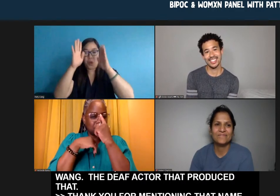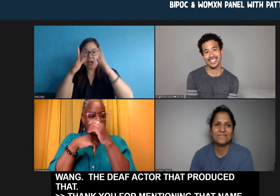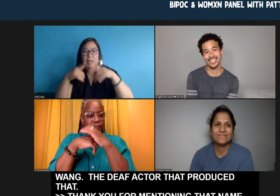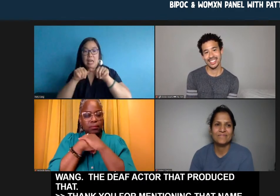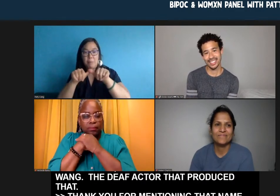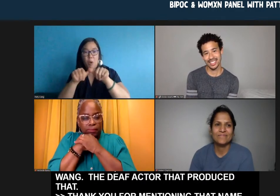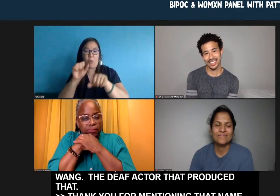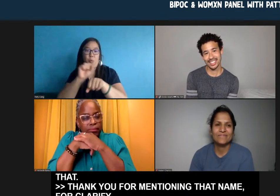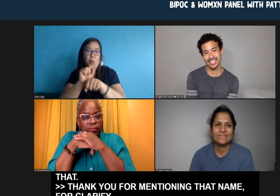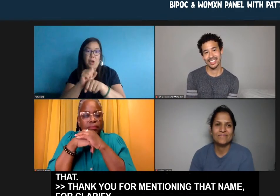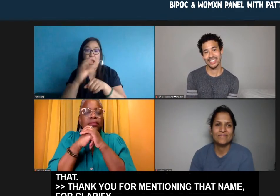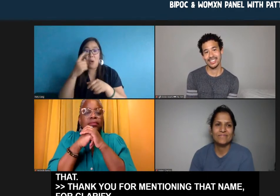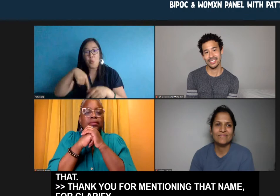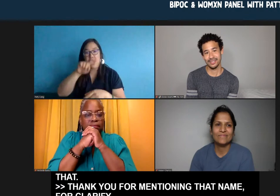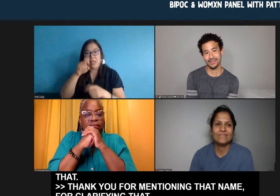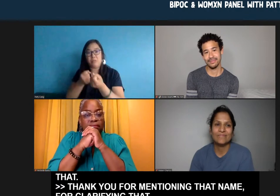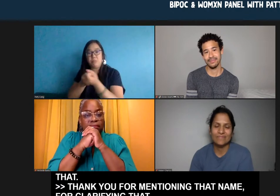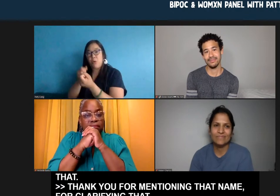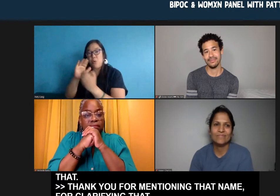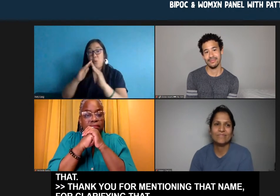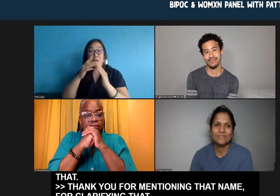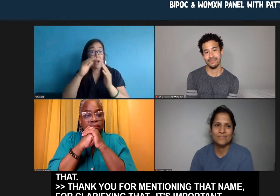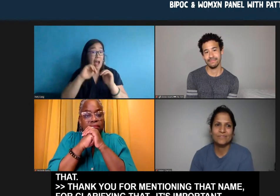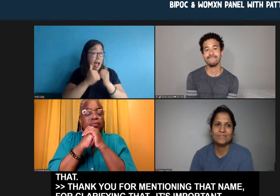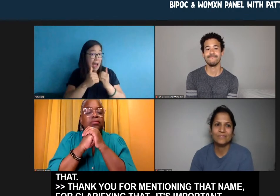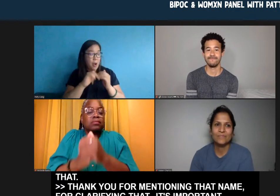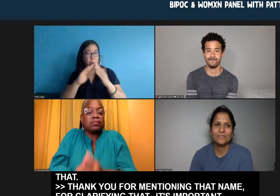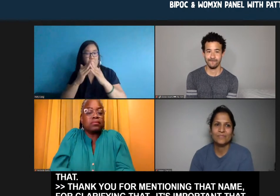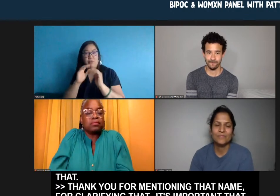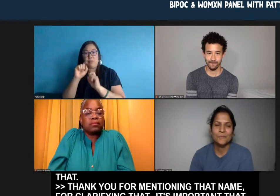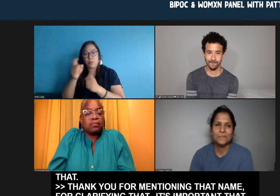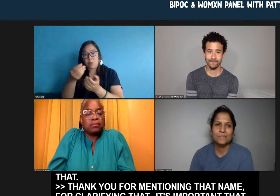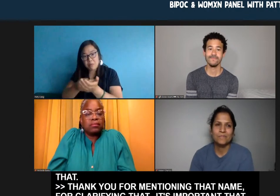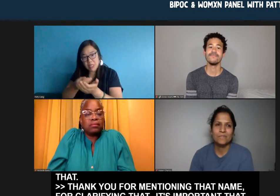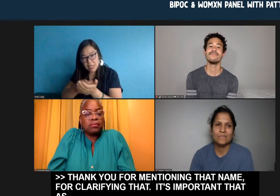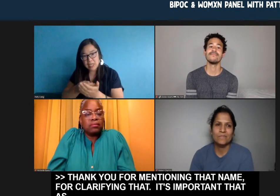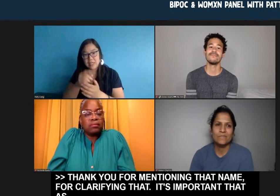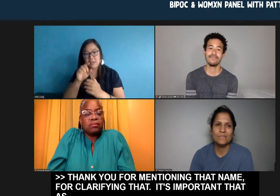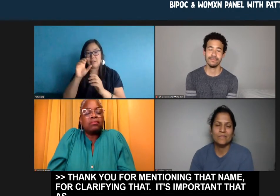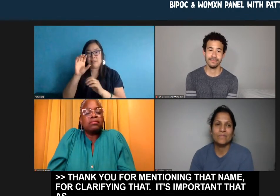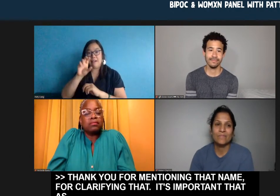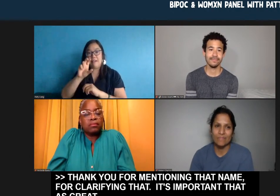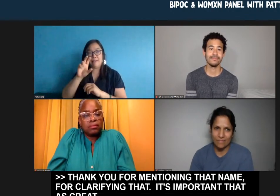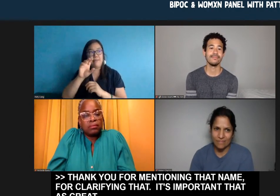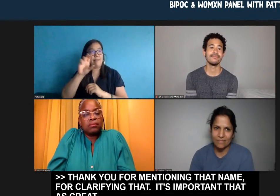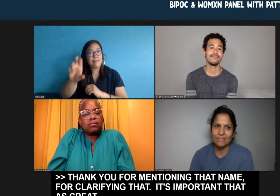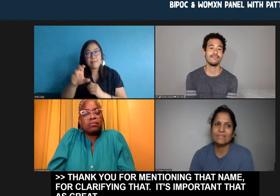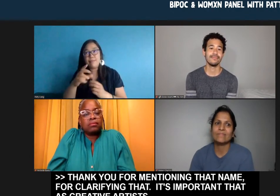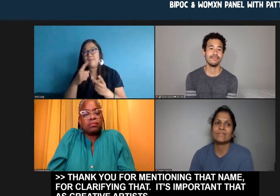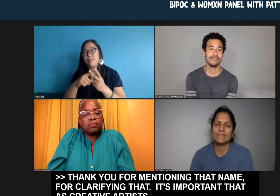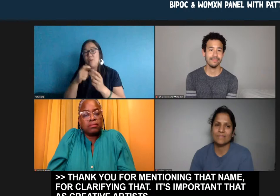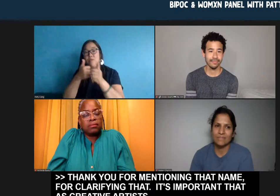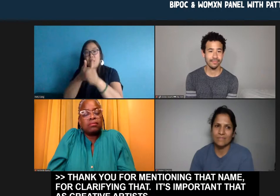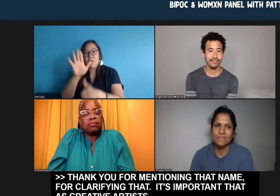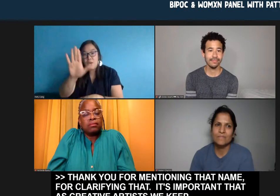that as creative artists, we keep going and support the community and support each other, you know, financially, and